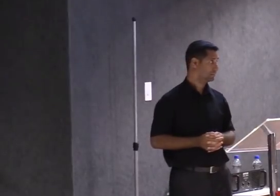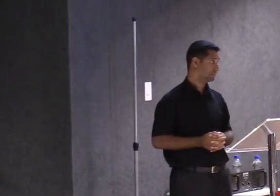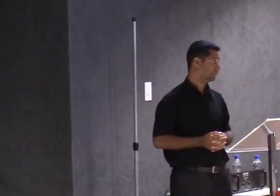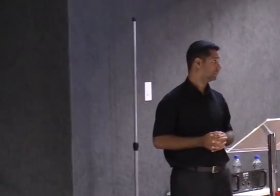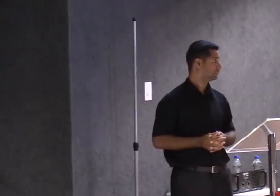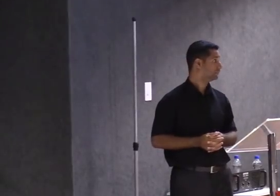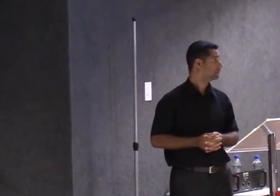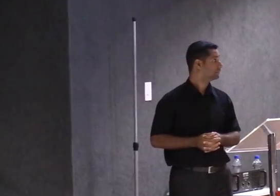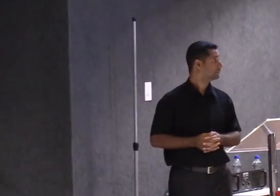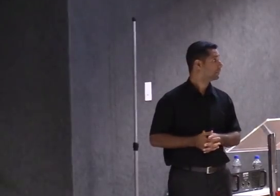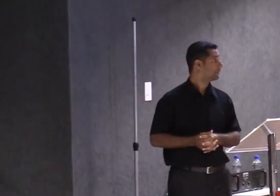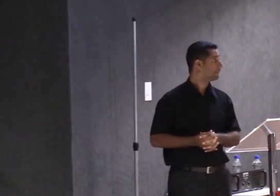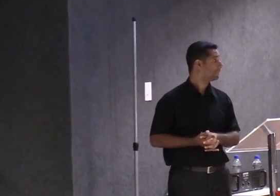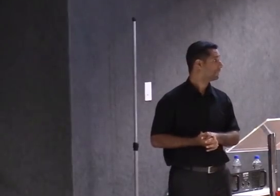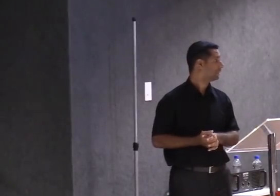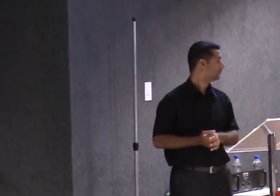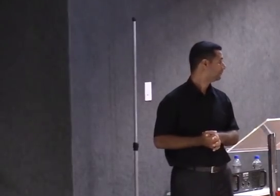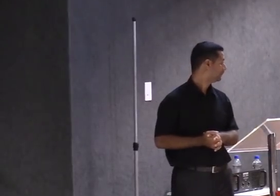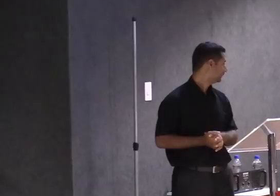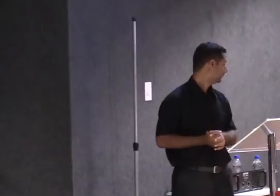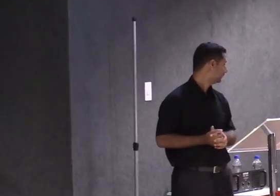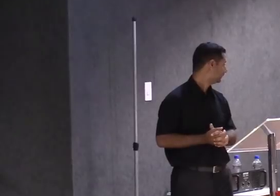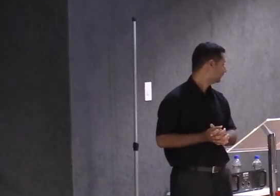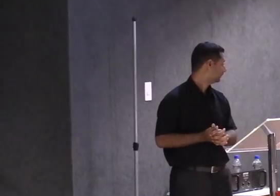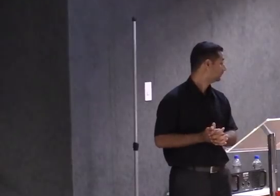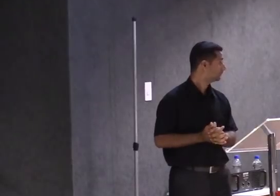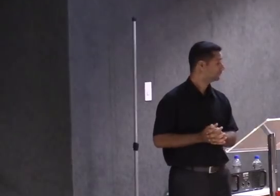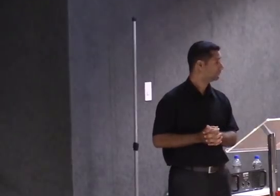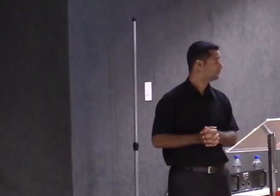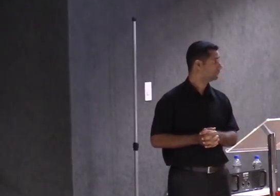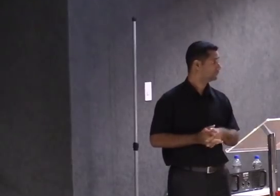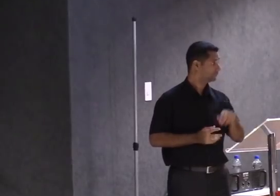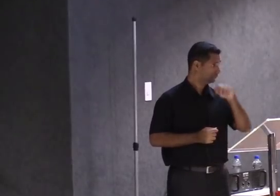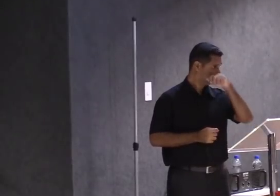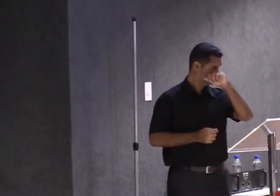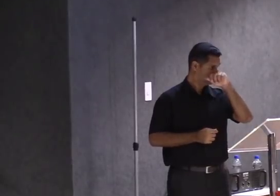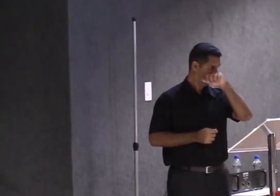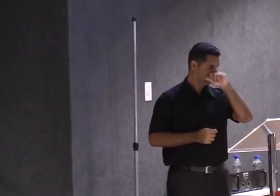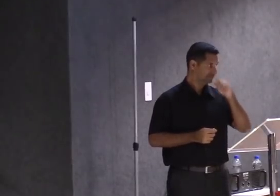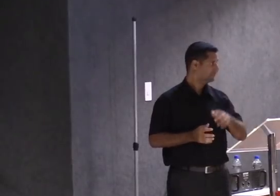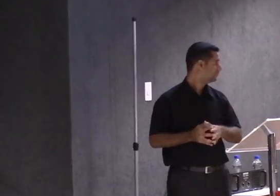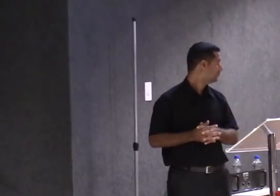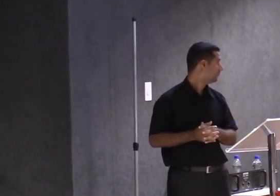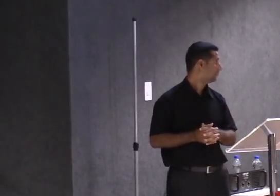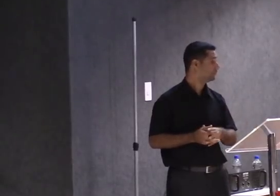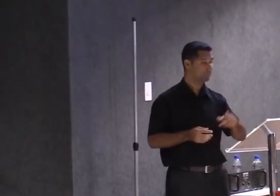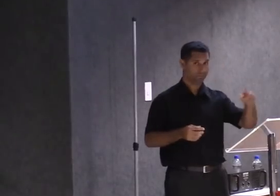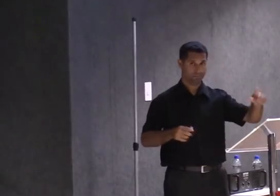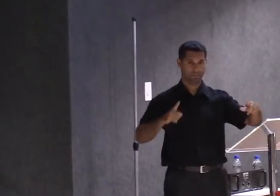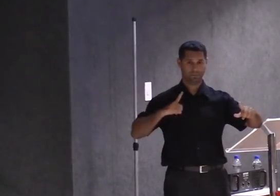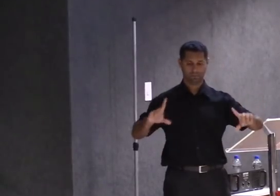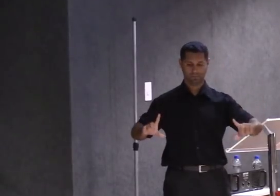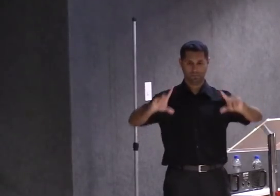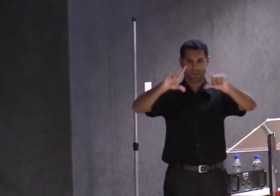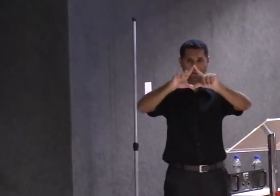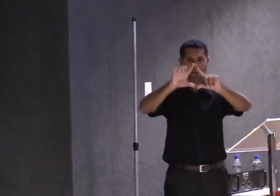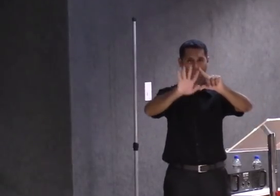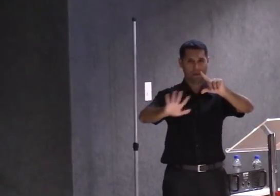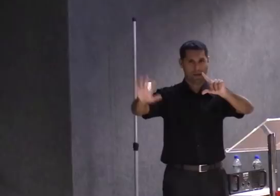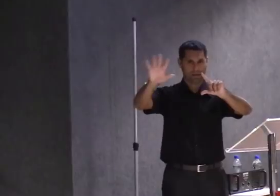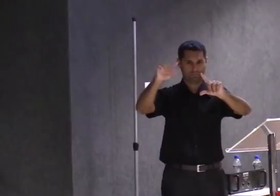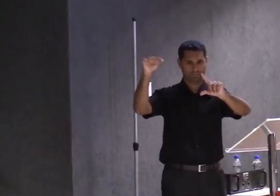This pyramid is kind of like a justification why we talk about this topic. Essa pirâmide é como se fosse